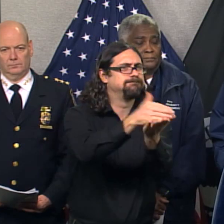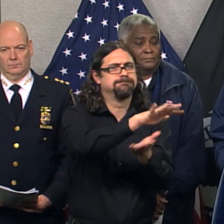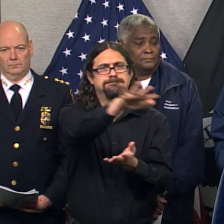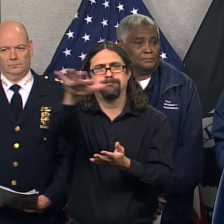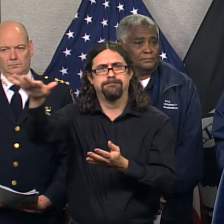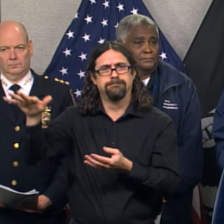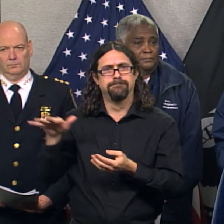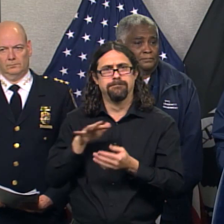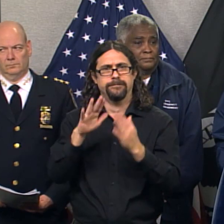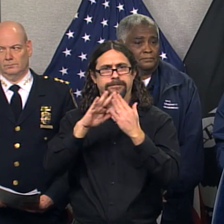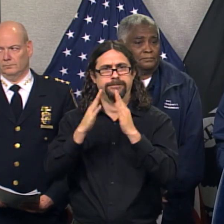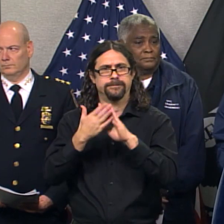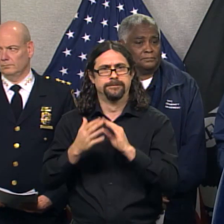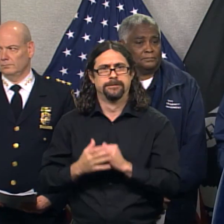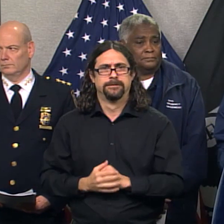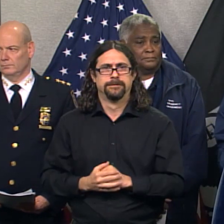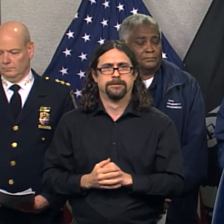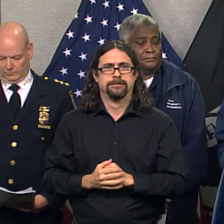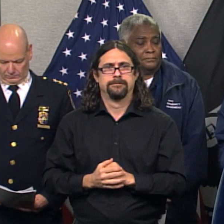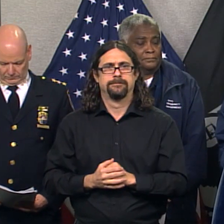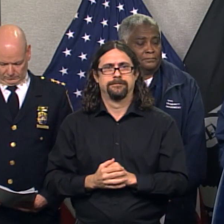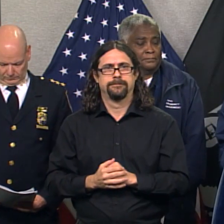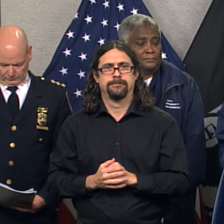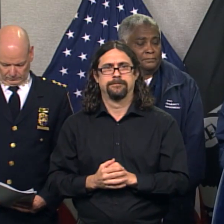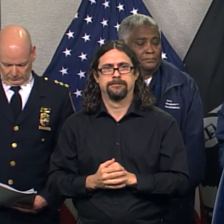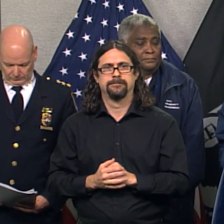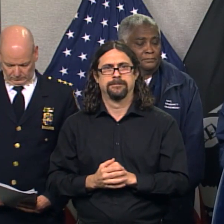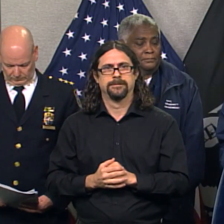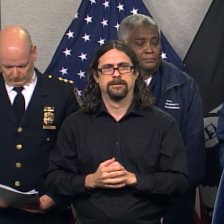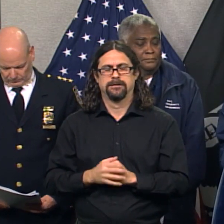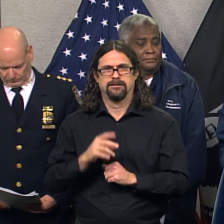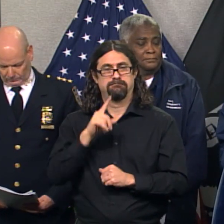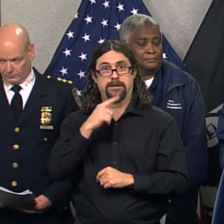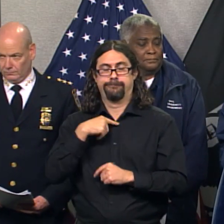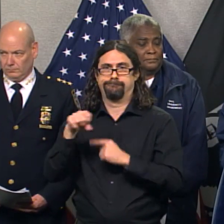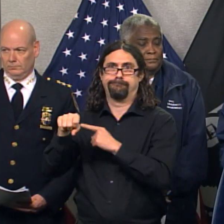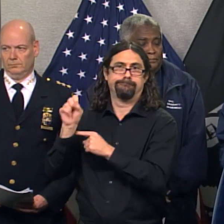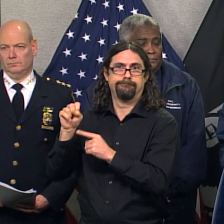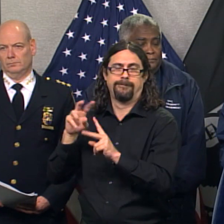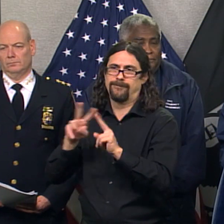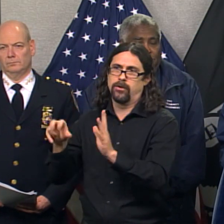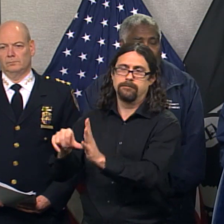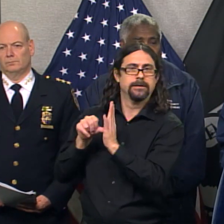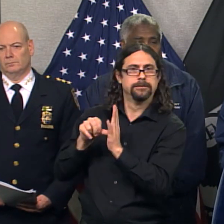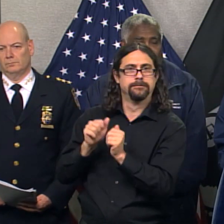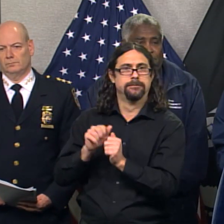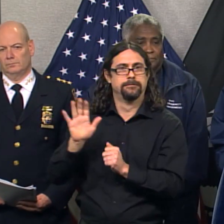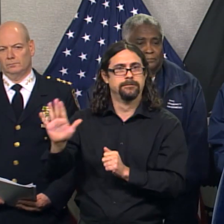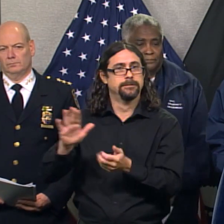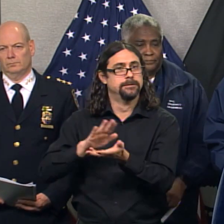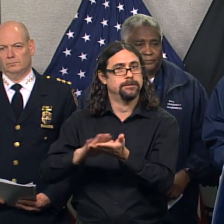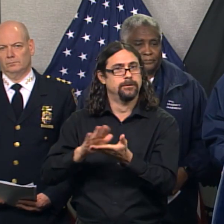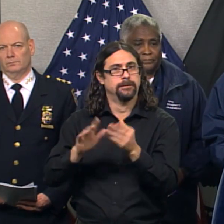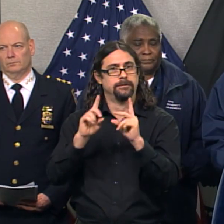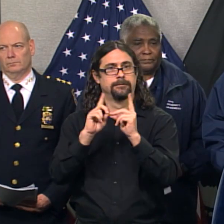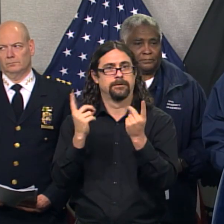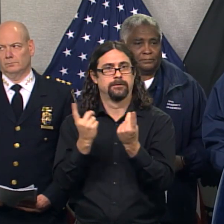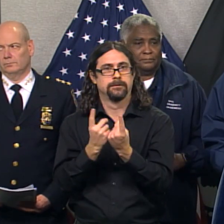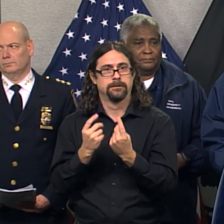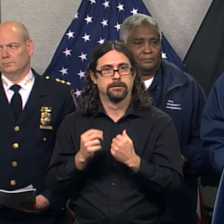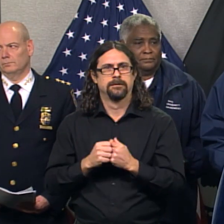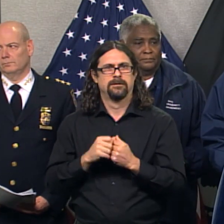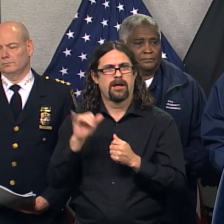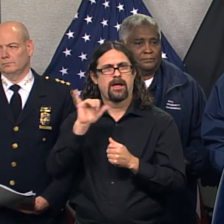tour out in Queens through Astoria, Long Island City, and Jackson Heights. Those are some areas where we had a lot of trouble